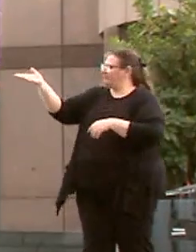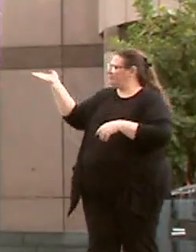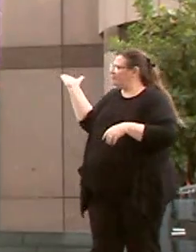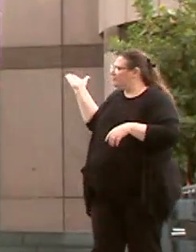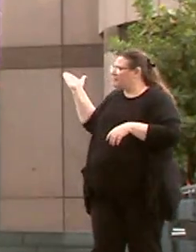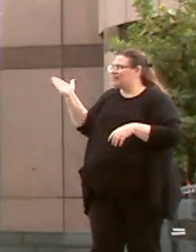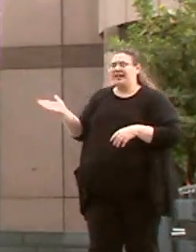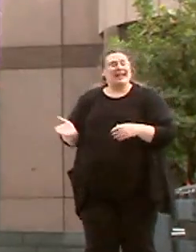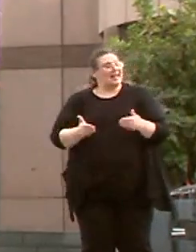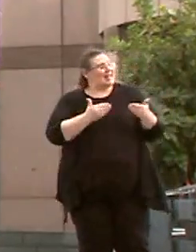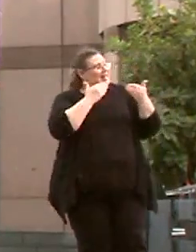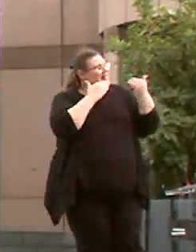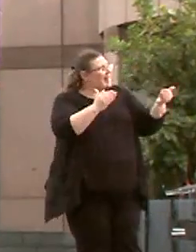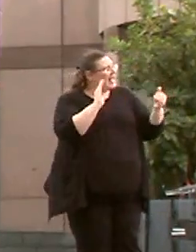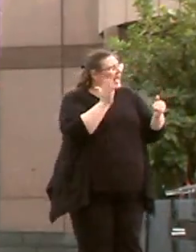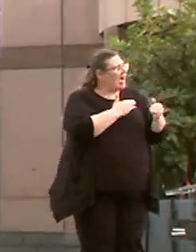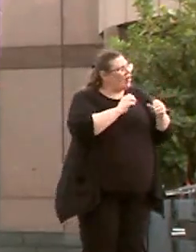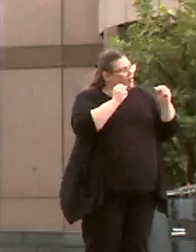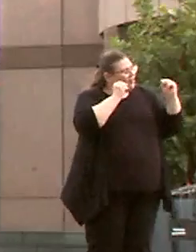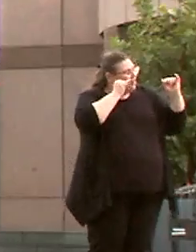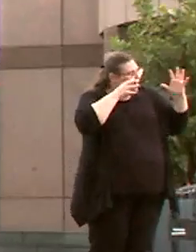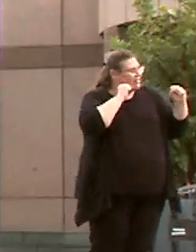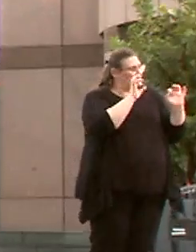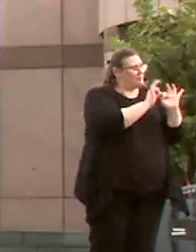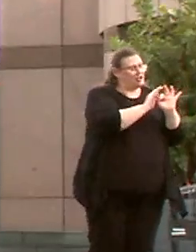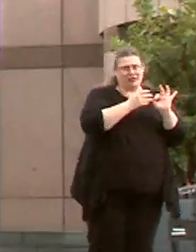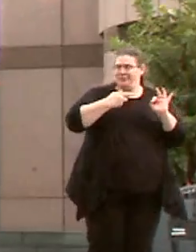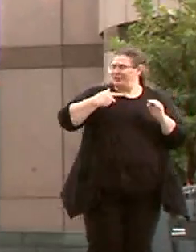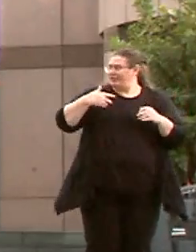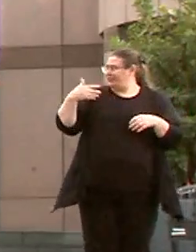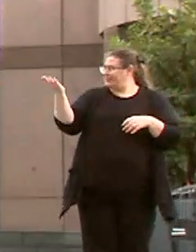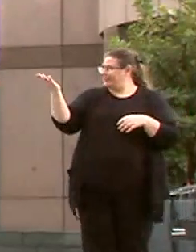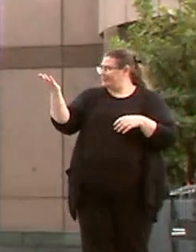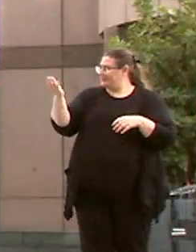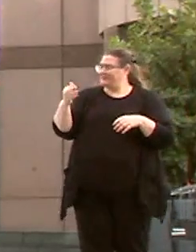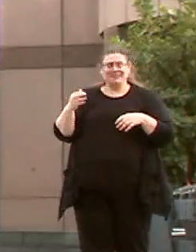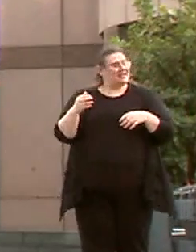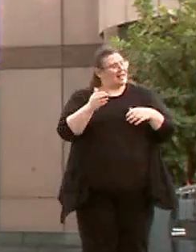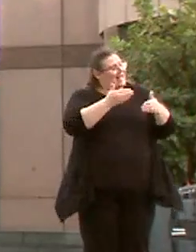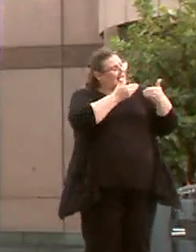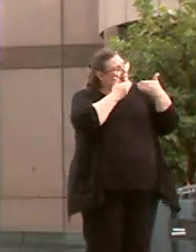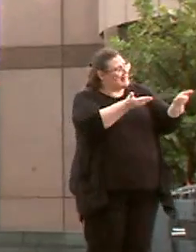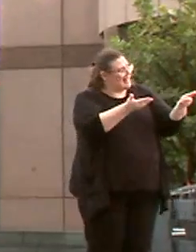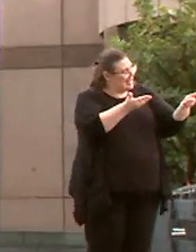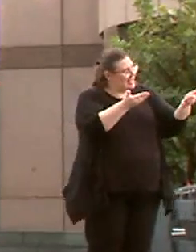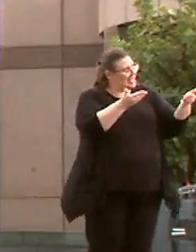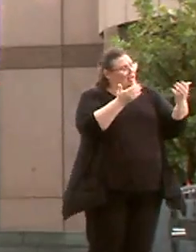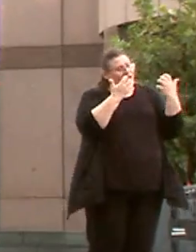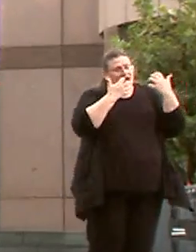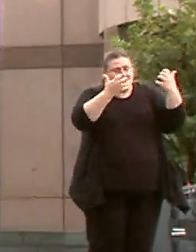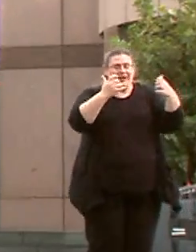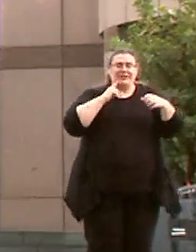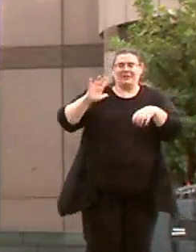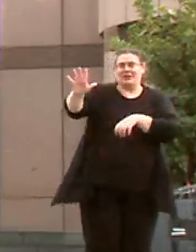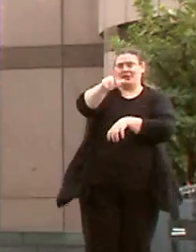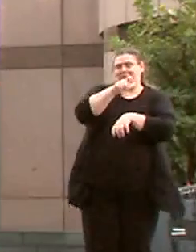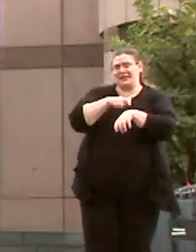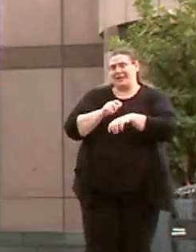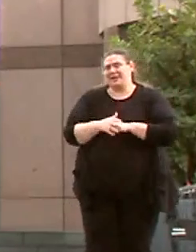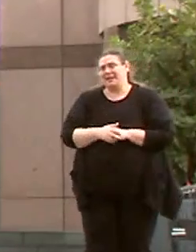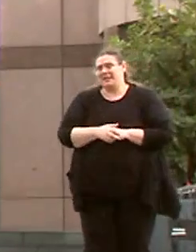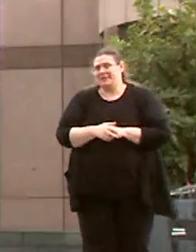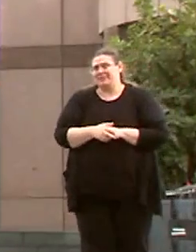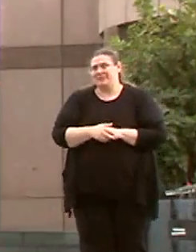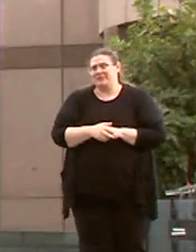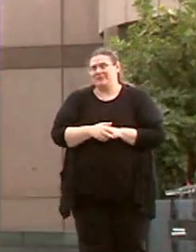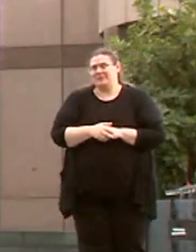I want to thank our awesome interpreter, and I want to thank you, audience, for your time. I'm not